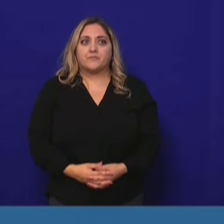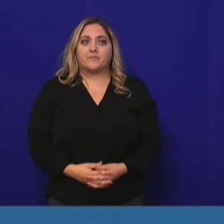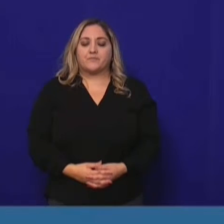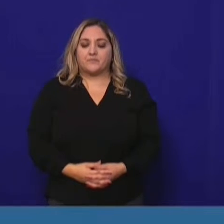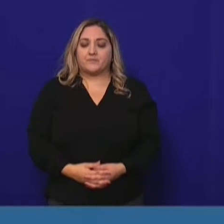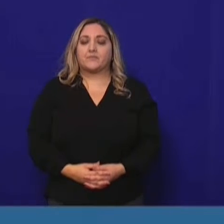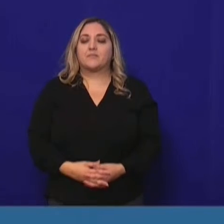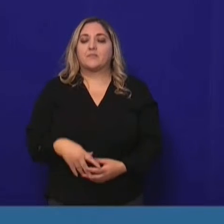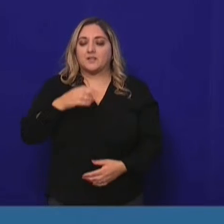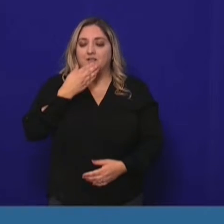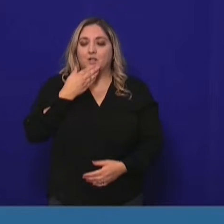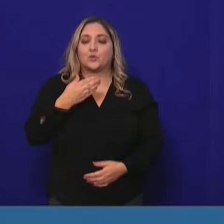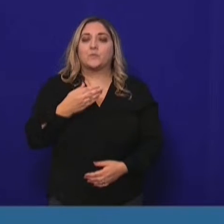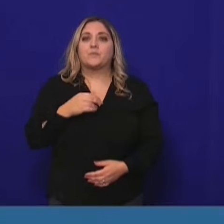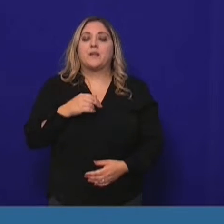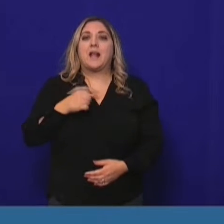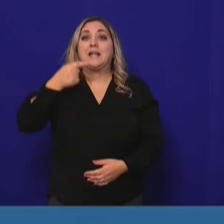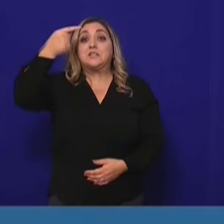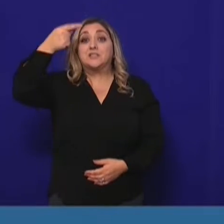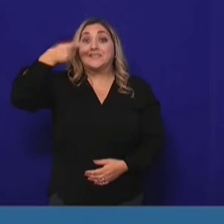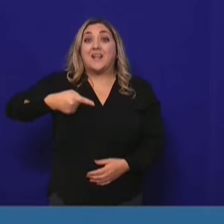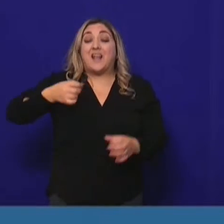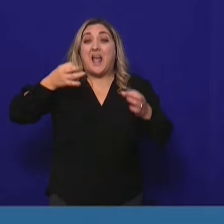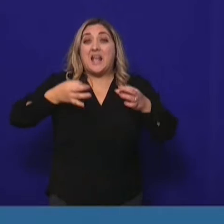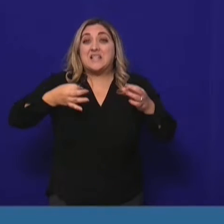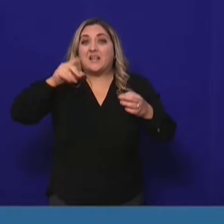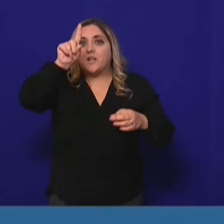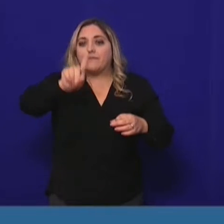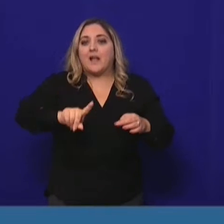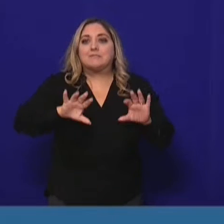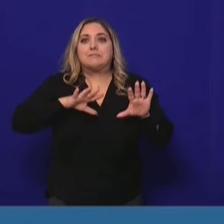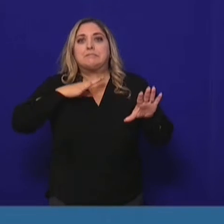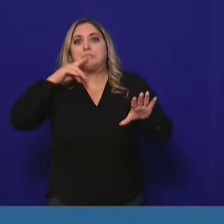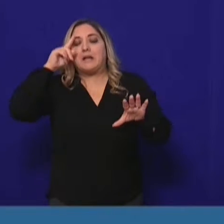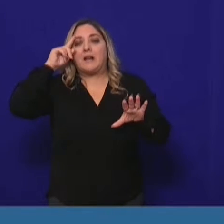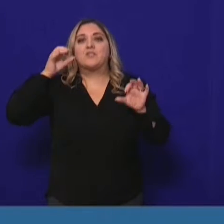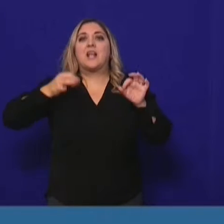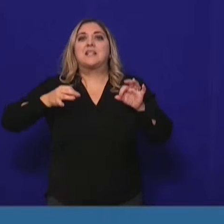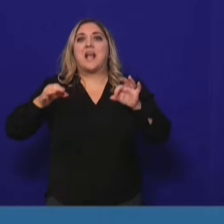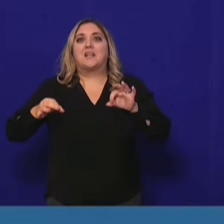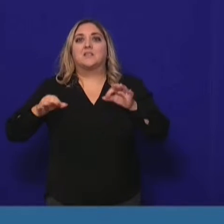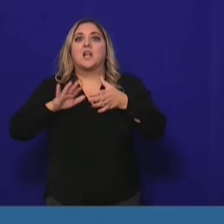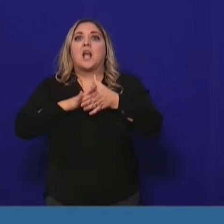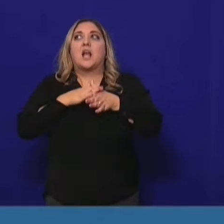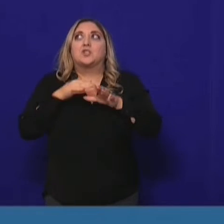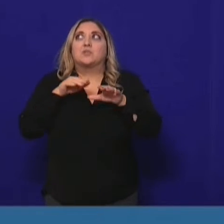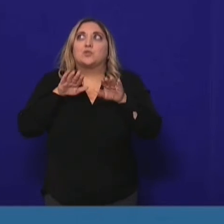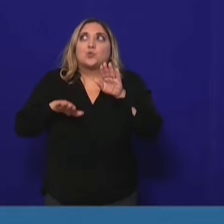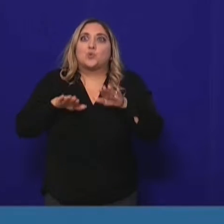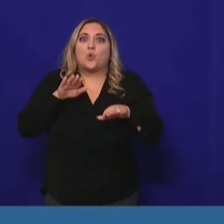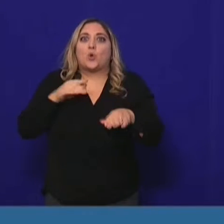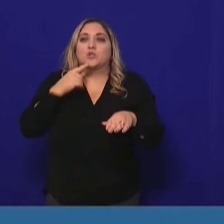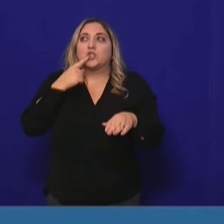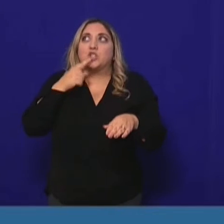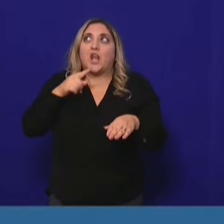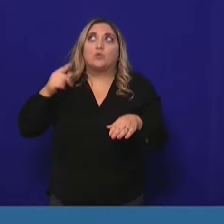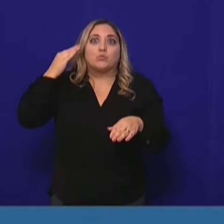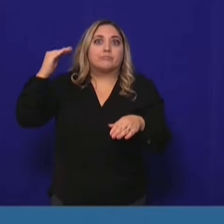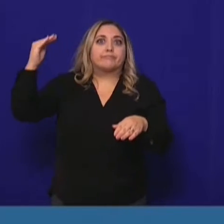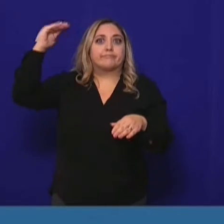ħafna. Mela fuq id-data eżatt, ma tkunx tista' tgħid eżatti għaliex nridu niftakru li aħna niddependu ħafna minn